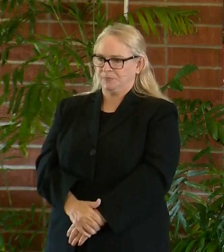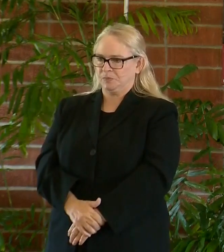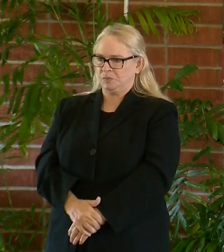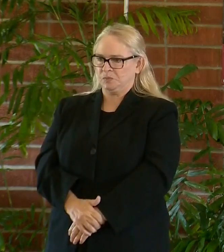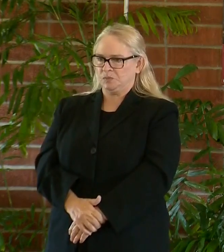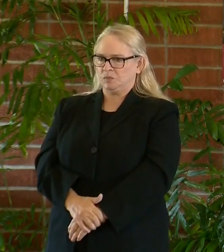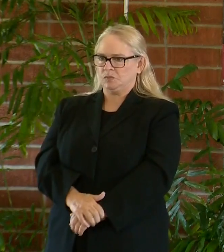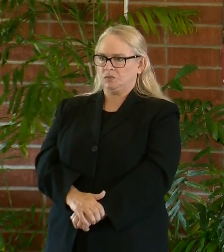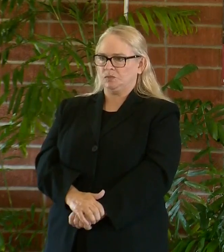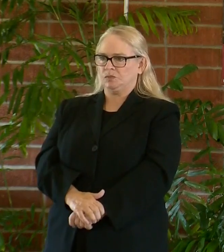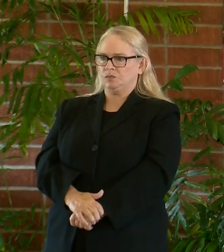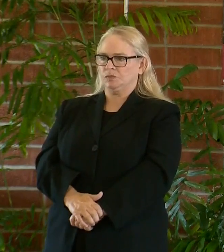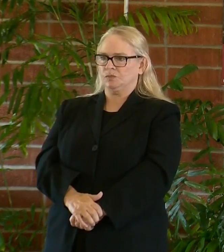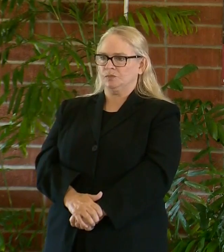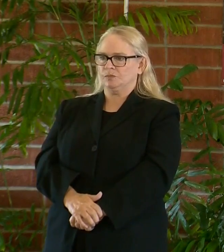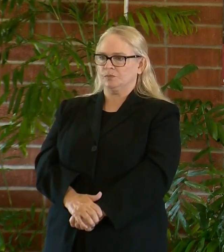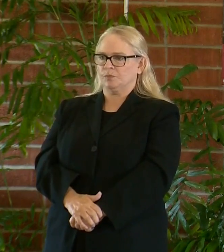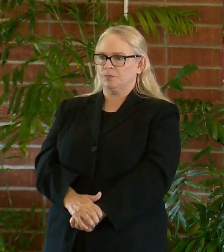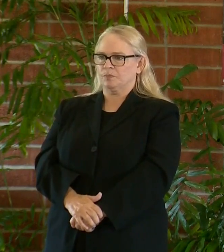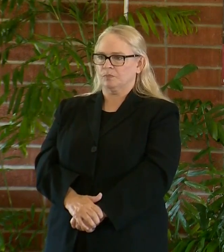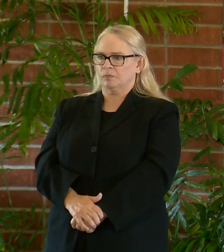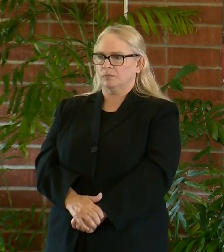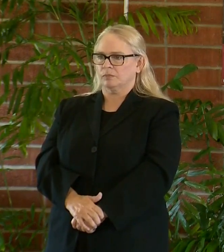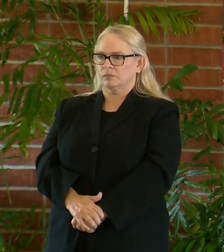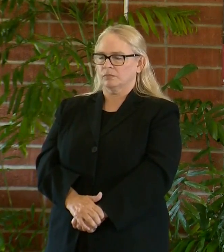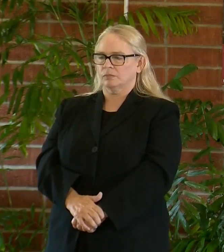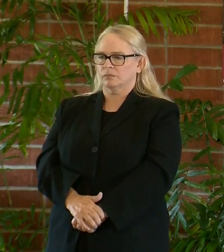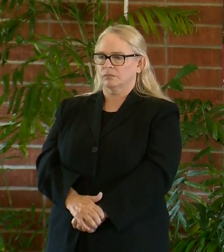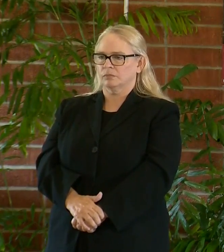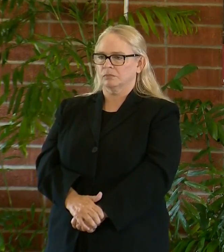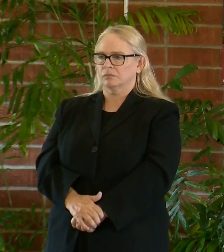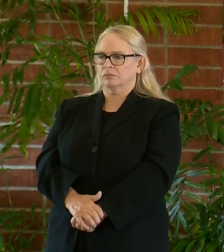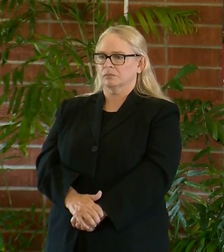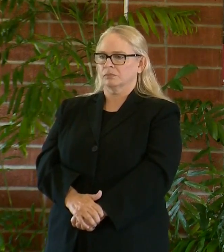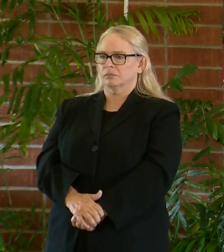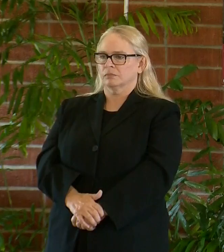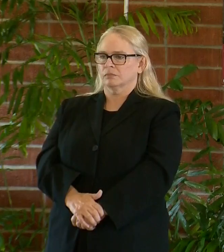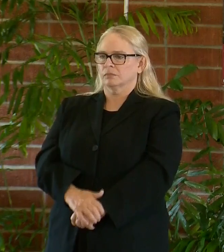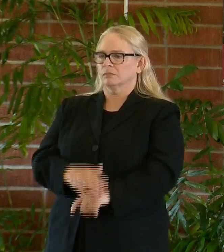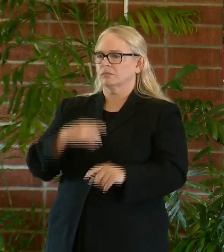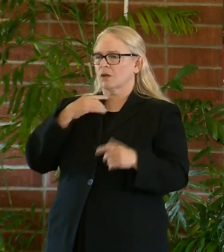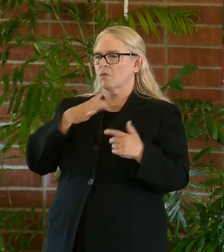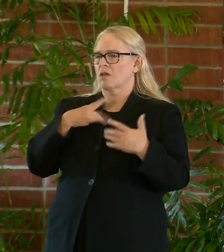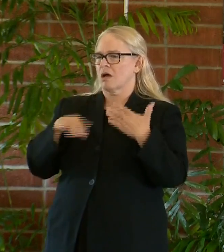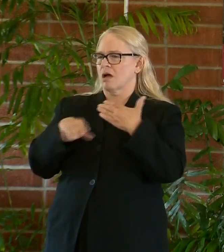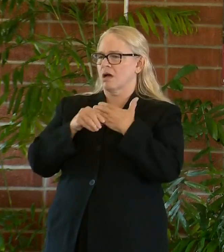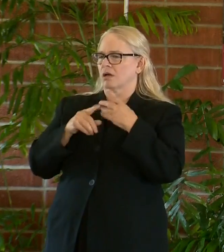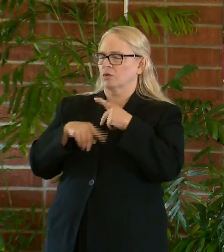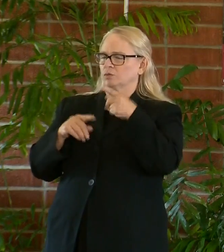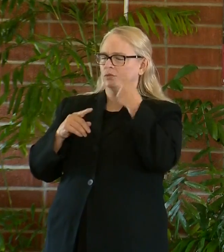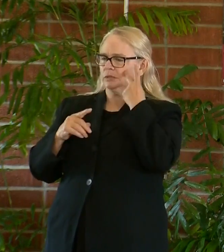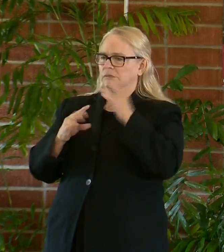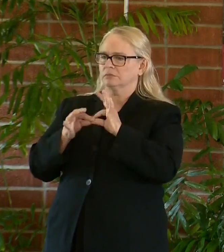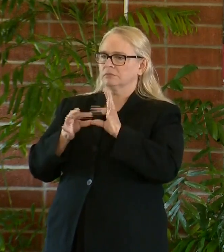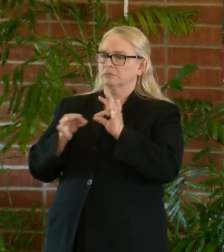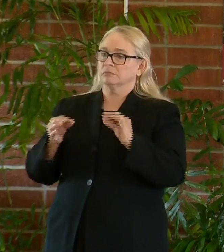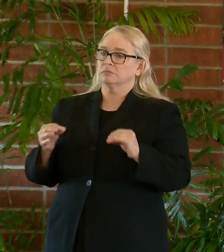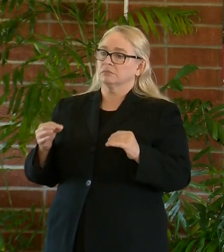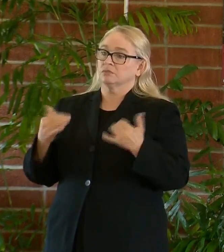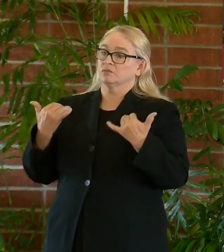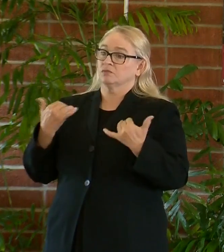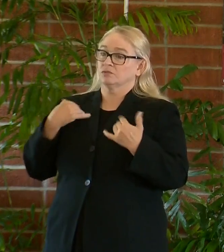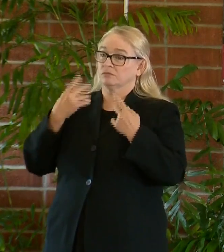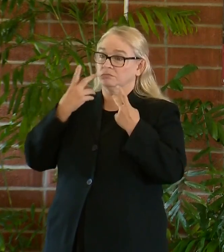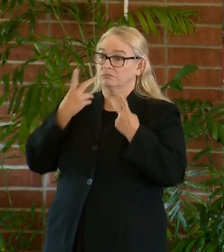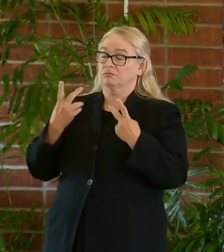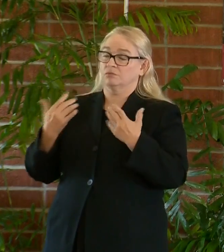Just to pick up on one other part of your question, which have we started to see a difference now that we have the new